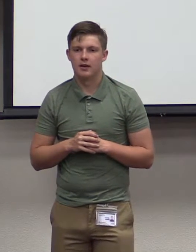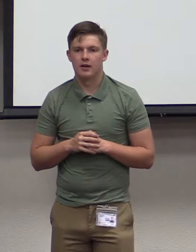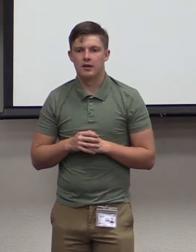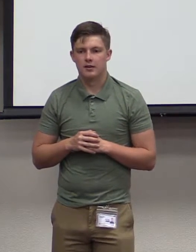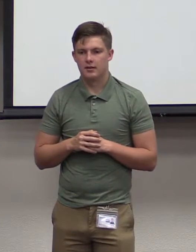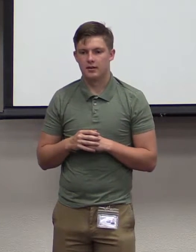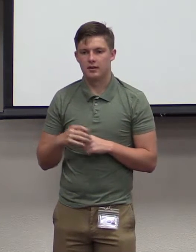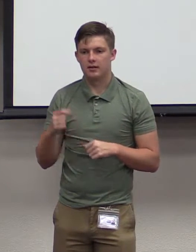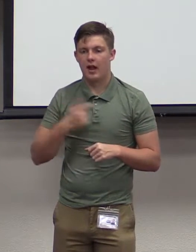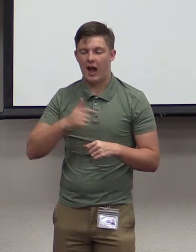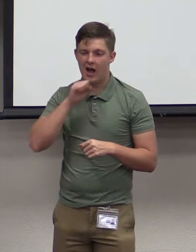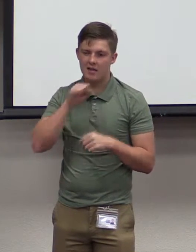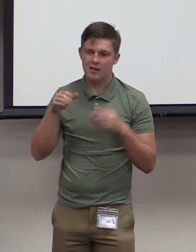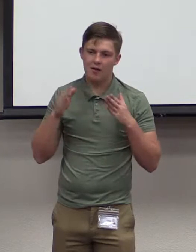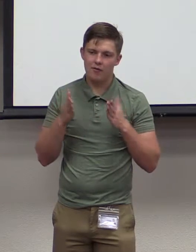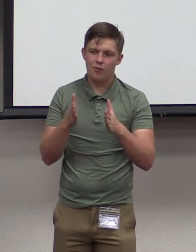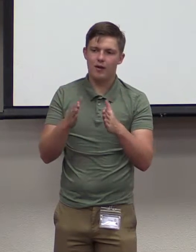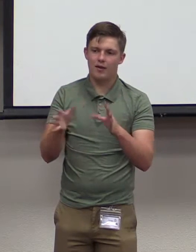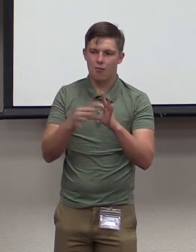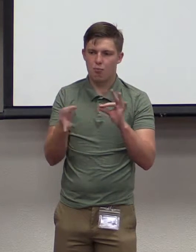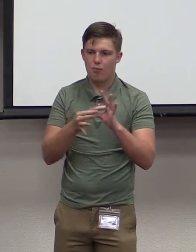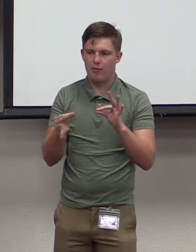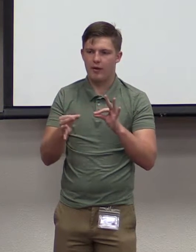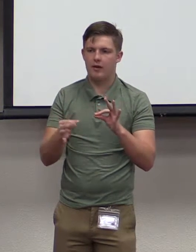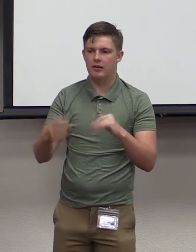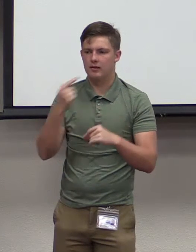And I love the way the Message says it.